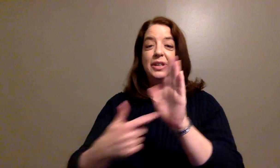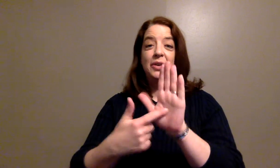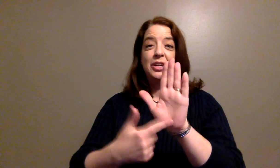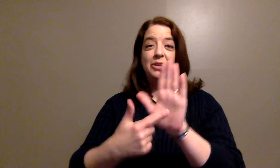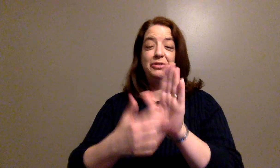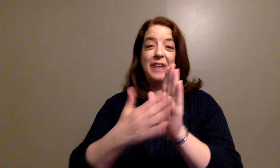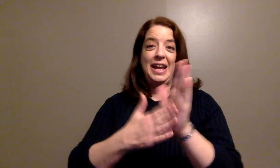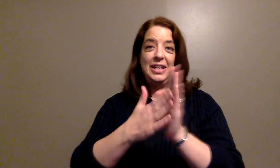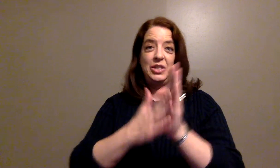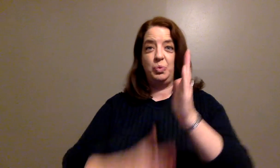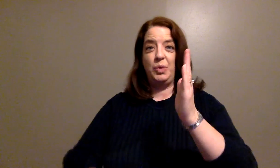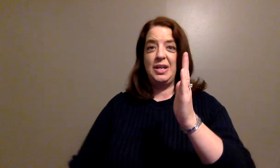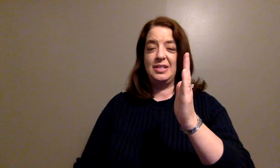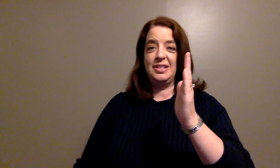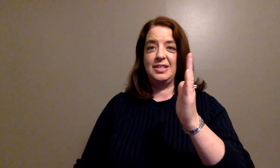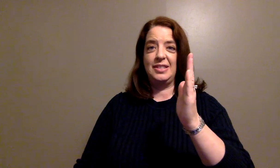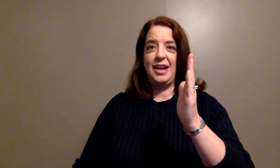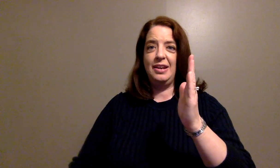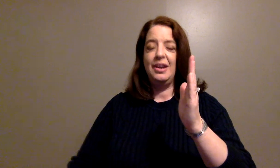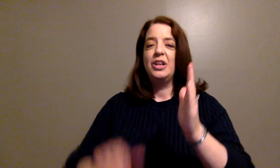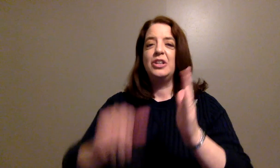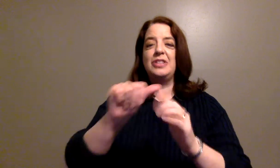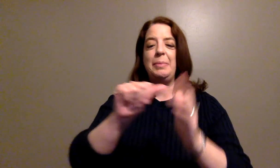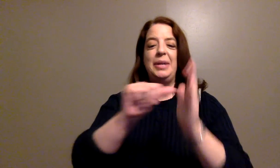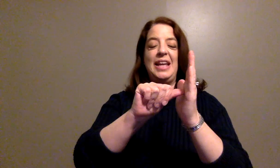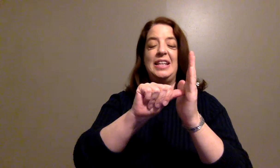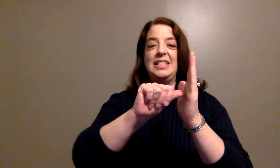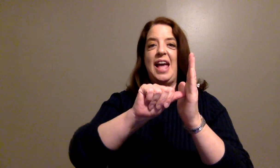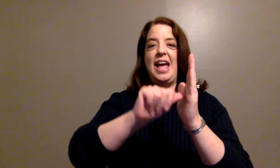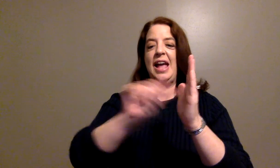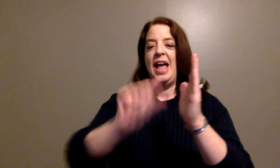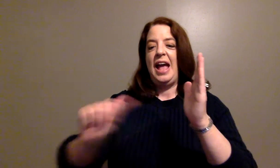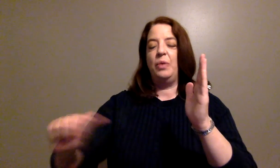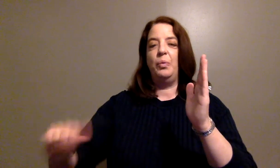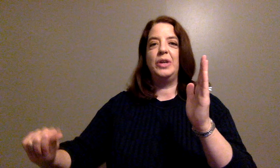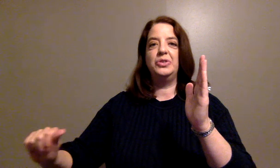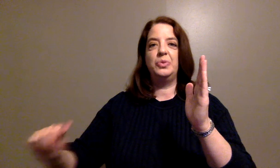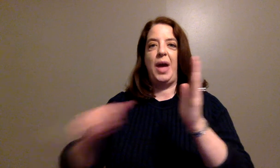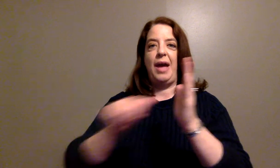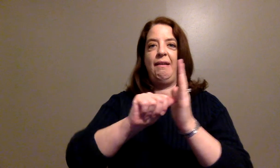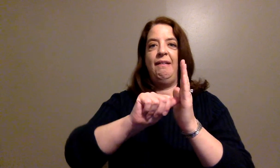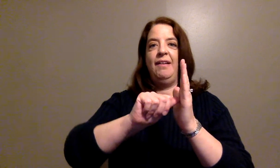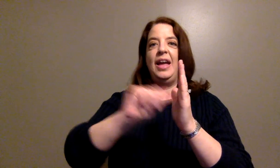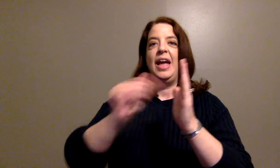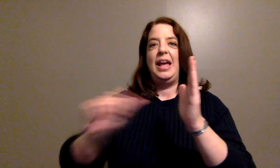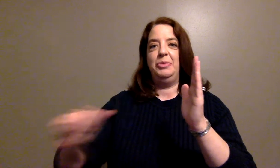Your flat hand is weak and to the side. Your dominant hand is an A and it wiggles away.